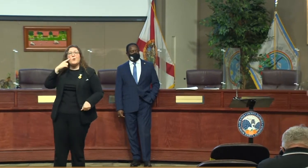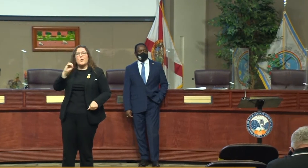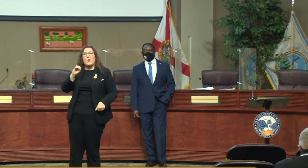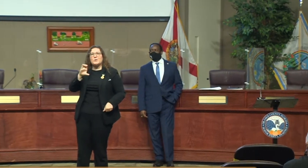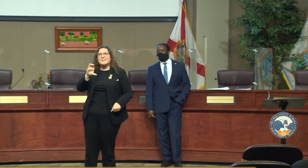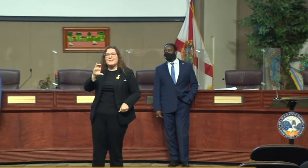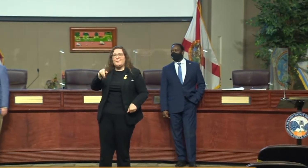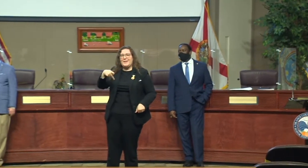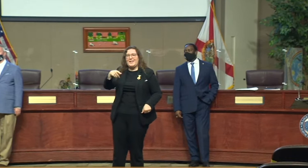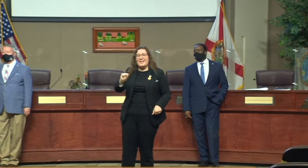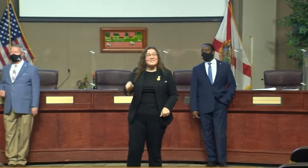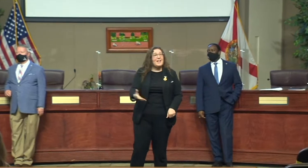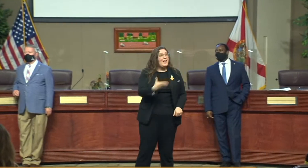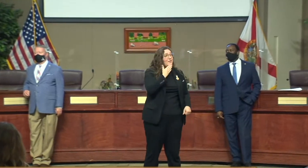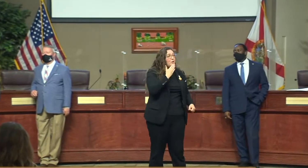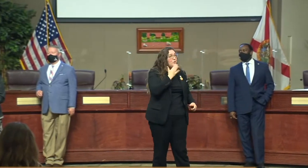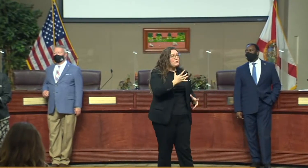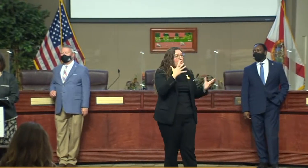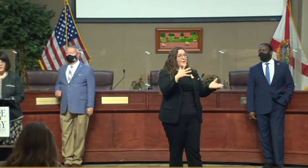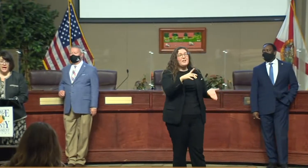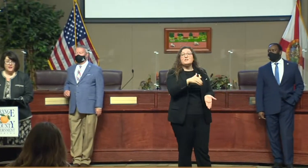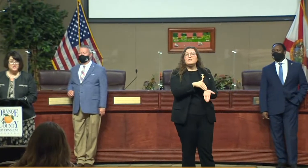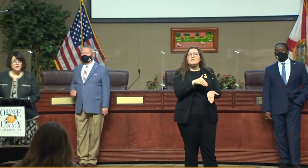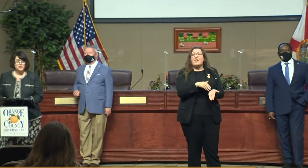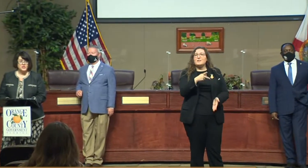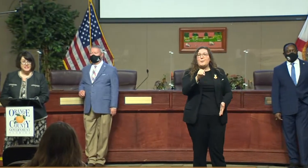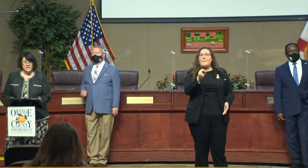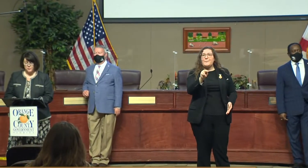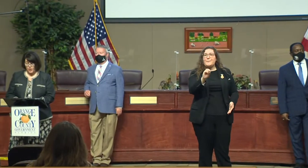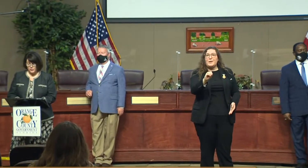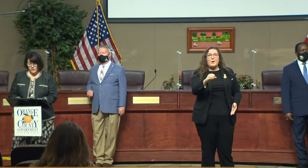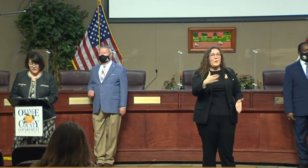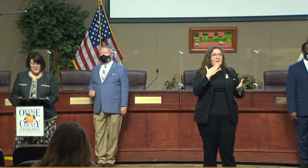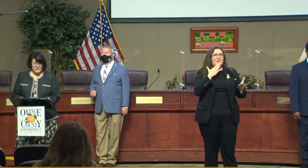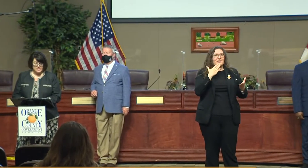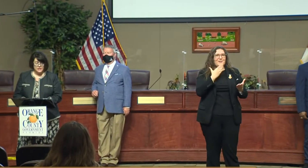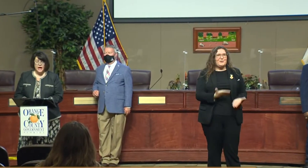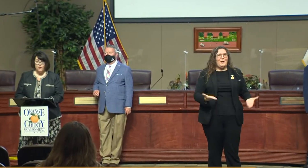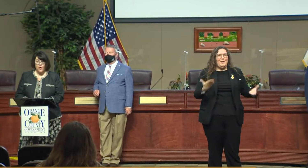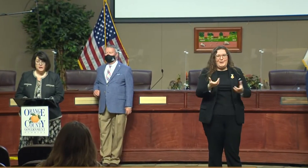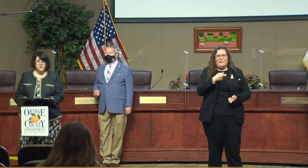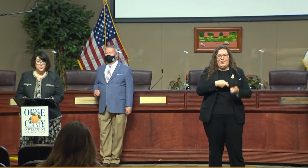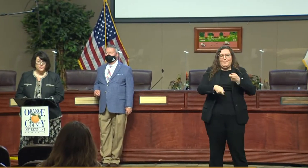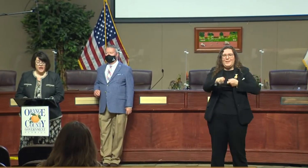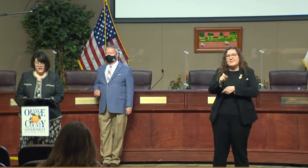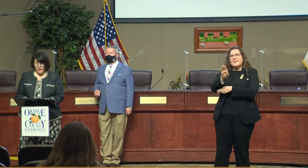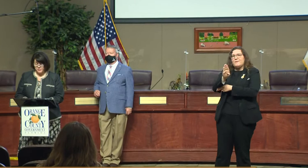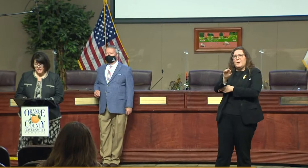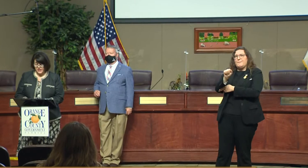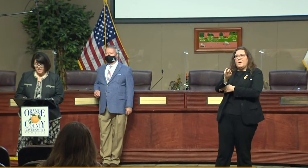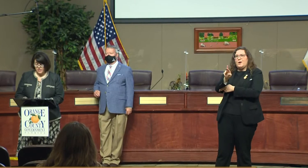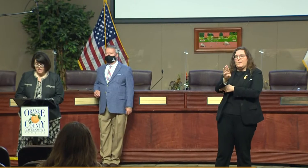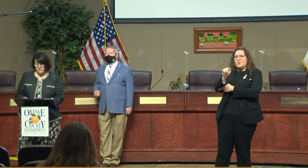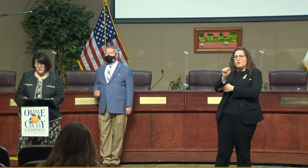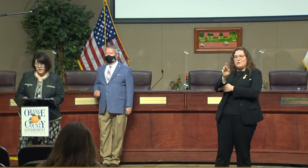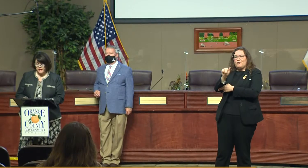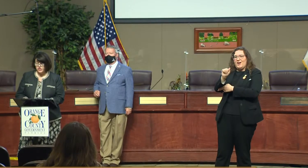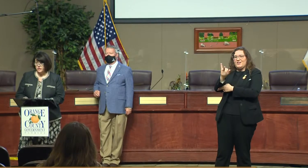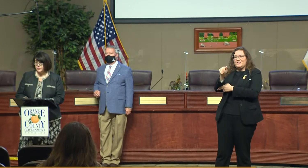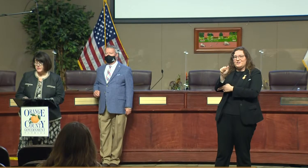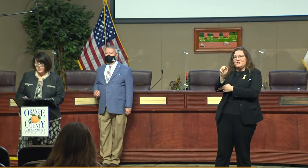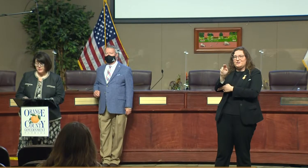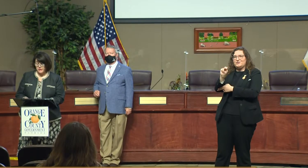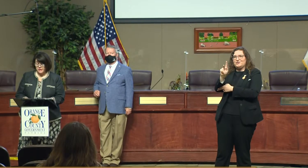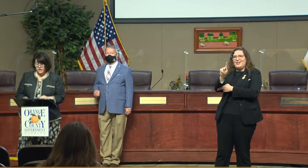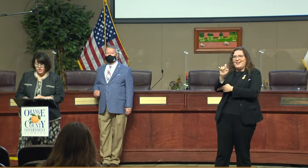Pino. I'm happy to be here this afternoon on behalf of Superintendent Barbara Jenkins. I want to provide an update on and share